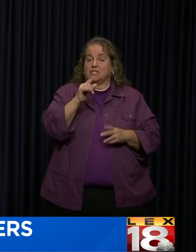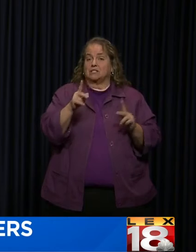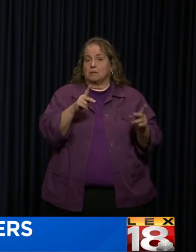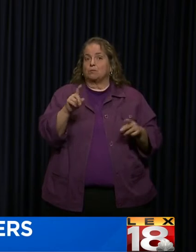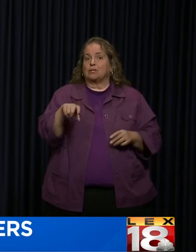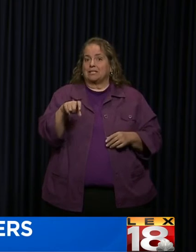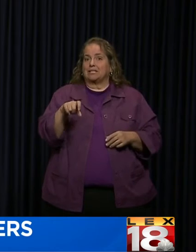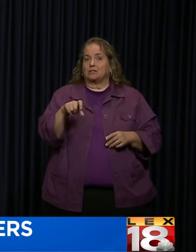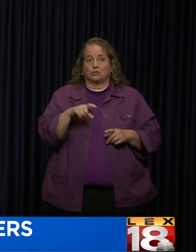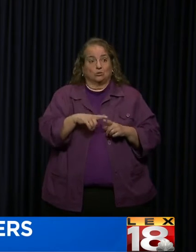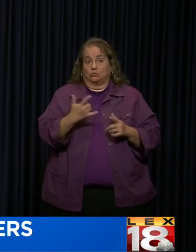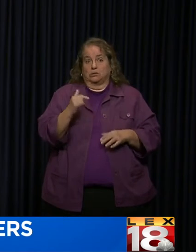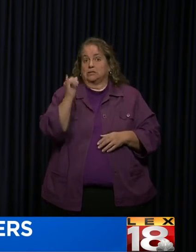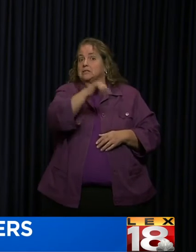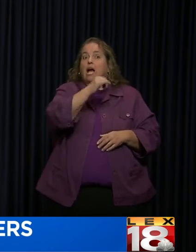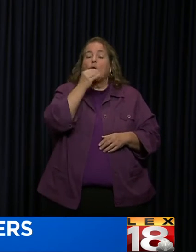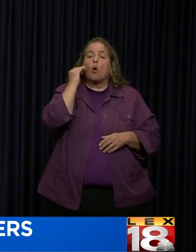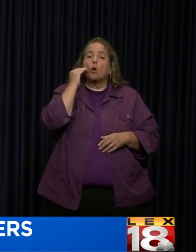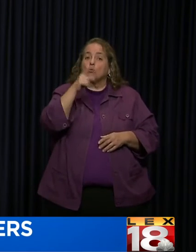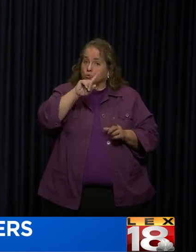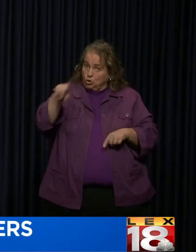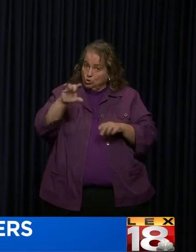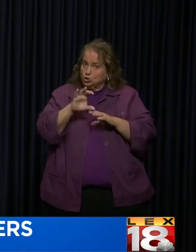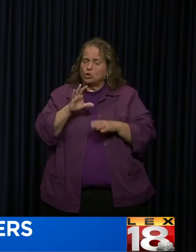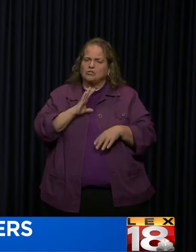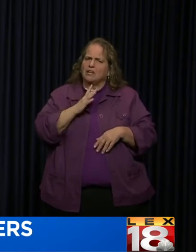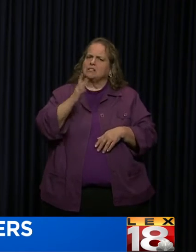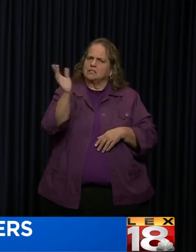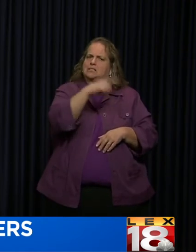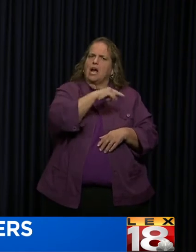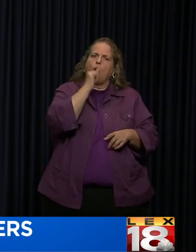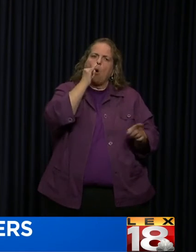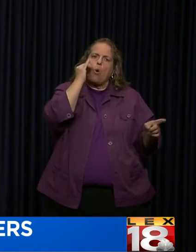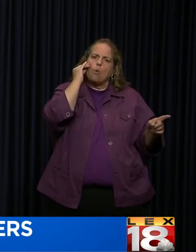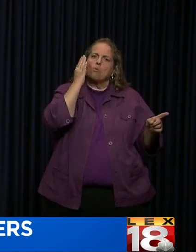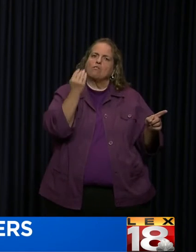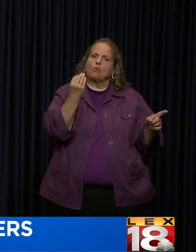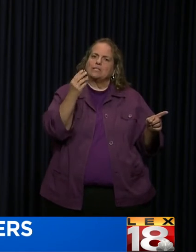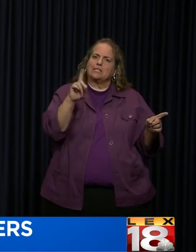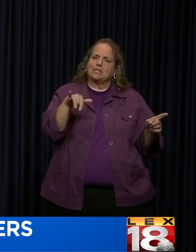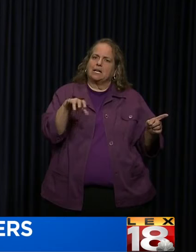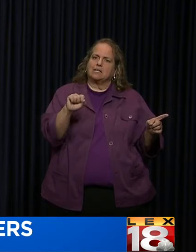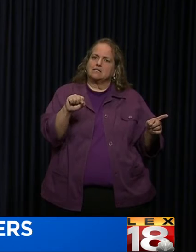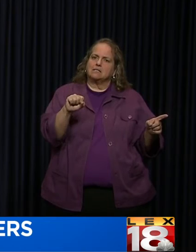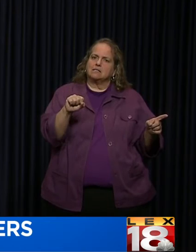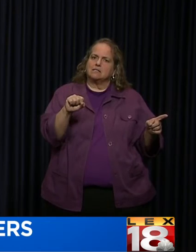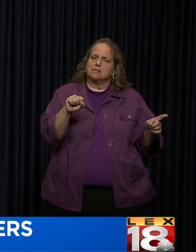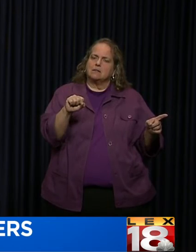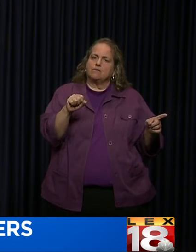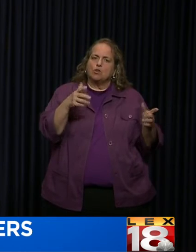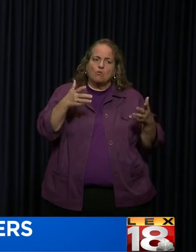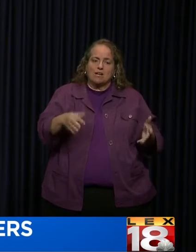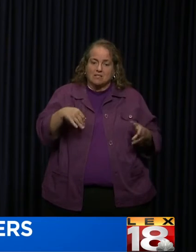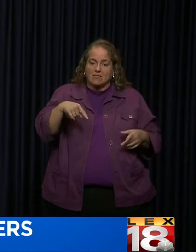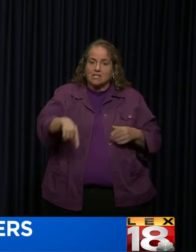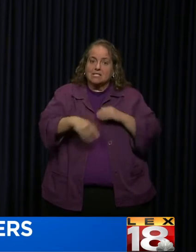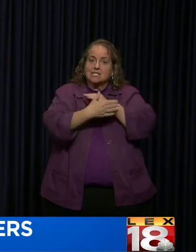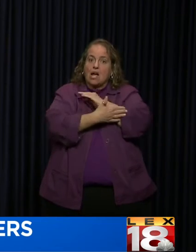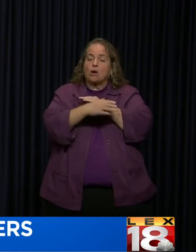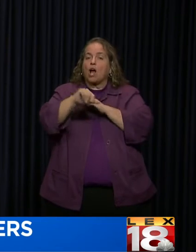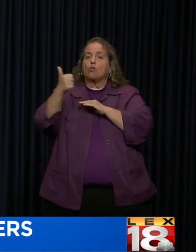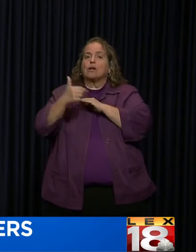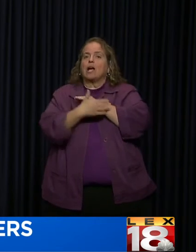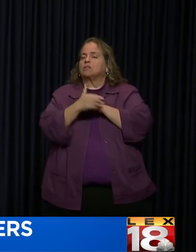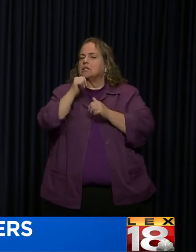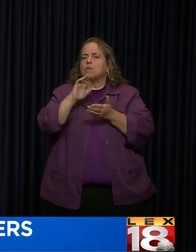need to just stay home for 14 days so the rest of this county and other counties don't become the